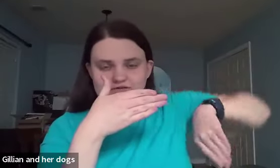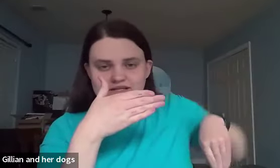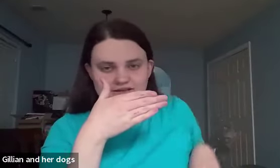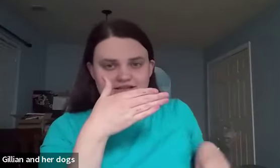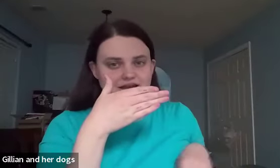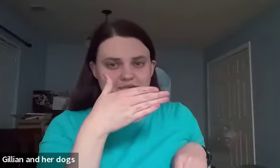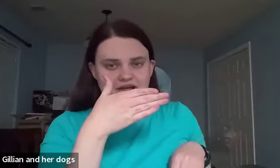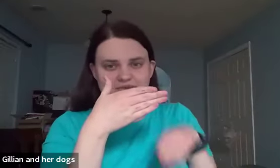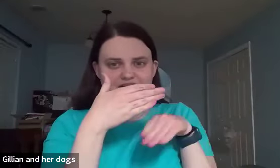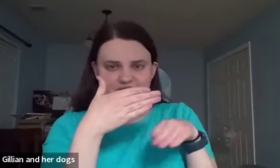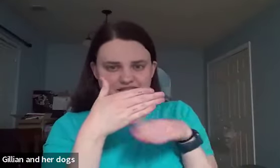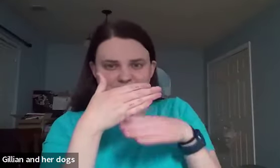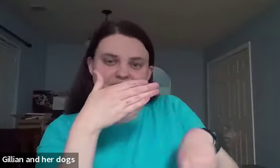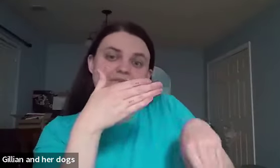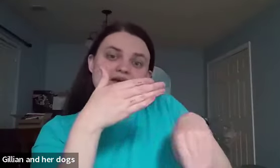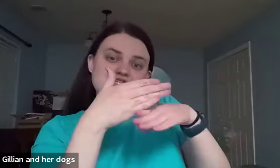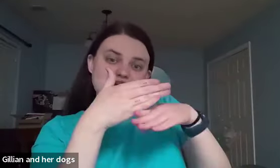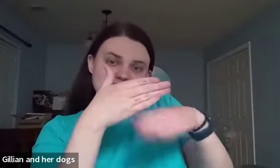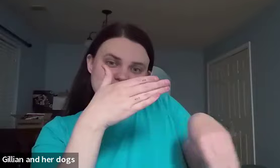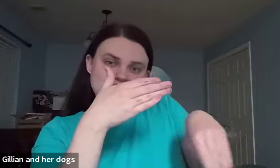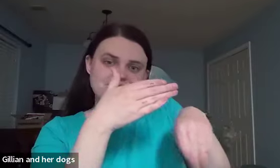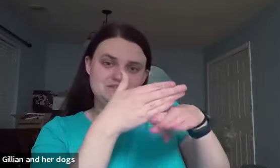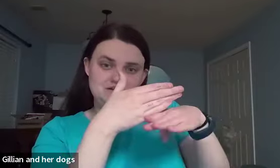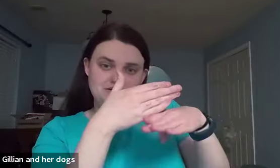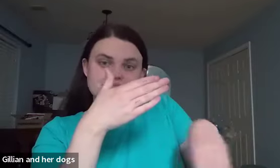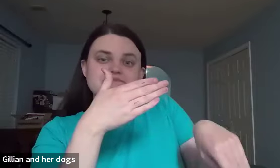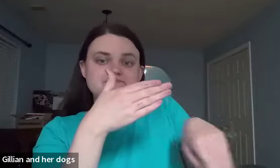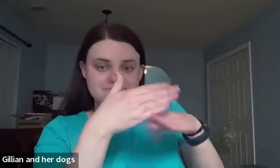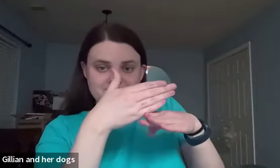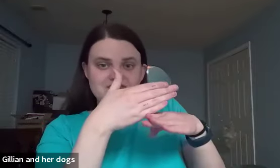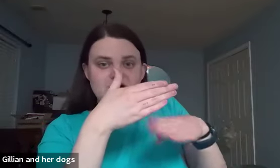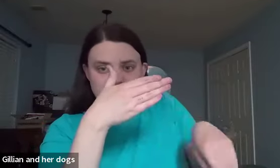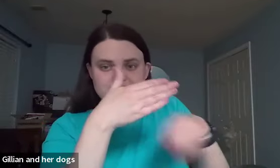out as ridiculous as I am. I keep catching myself doing that. Soccer, soccer, soccer.